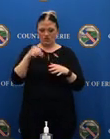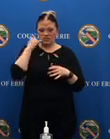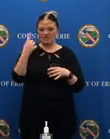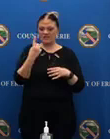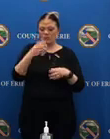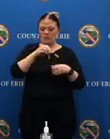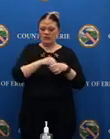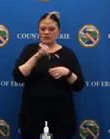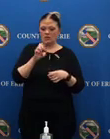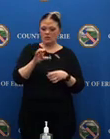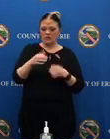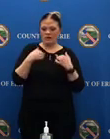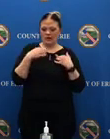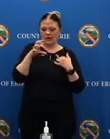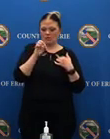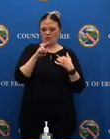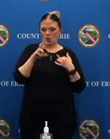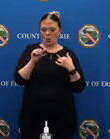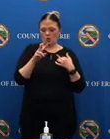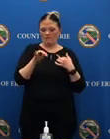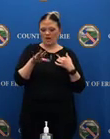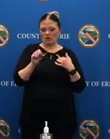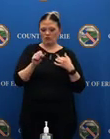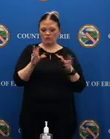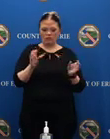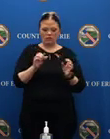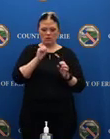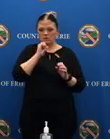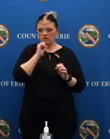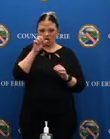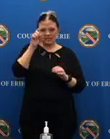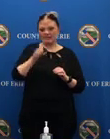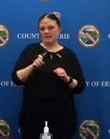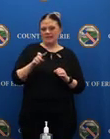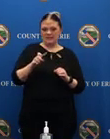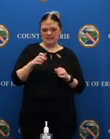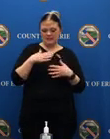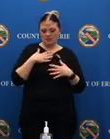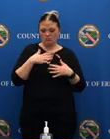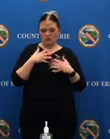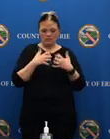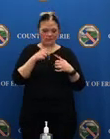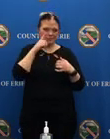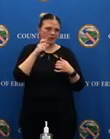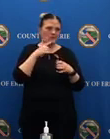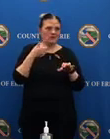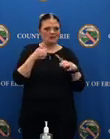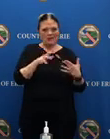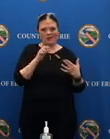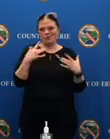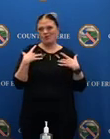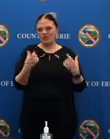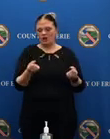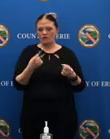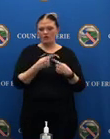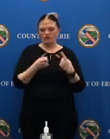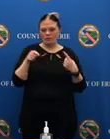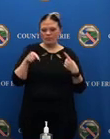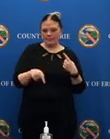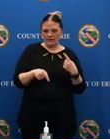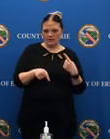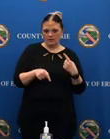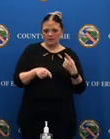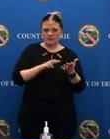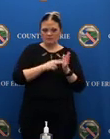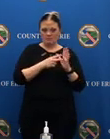in Erie County that has coronavirus no longer needs a ventilator, whether they die or they are recovered from coronavirus to a point, it